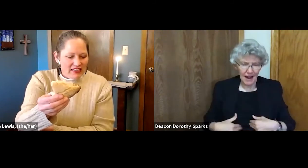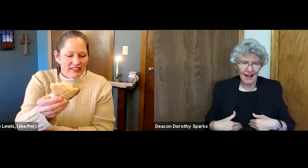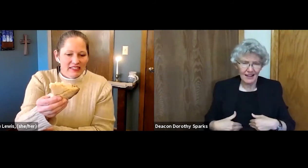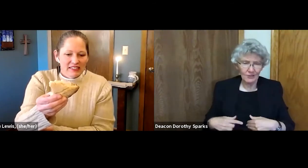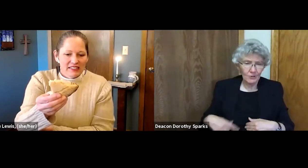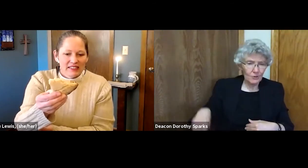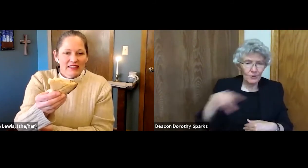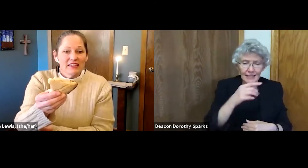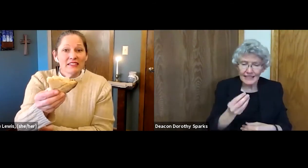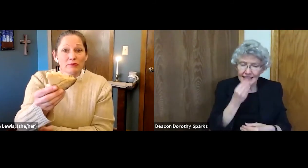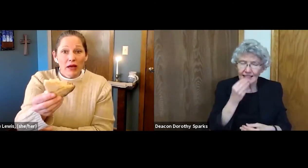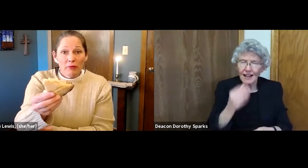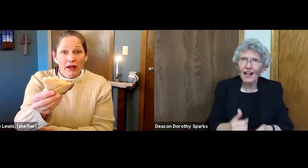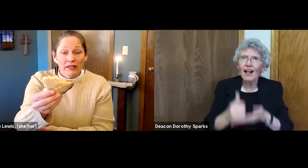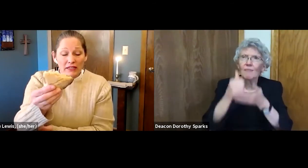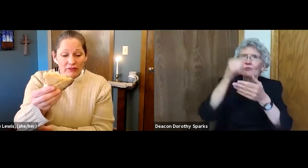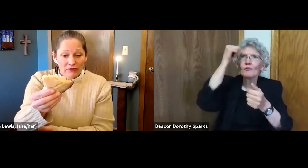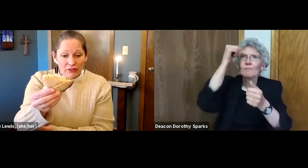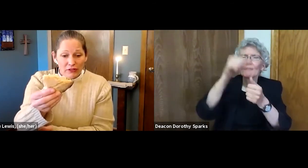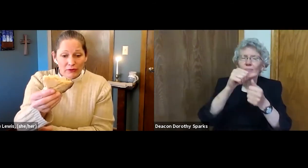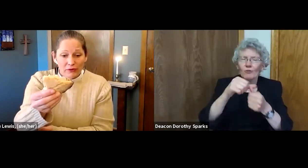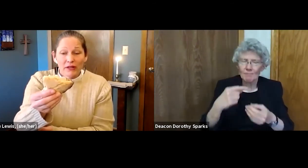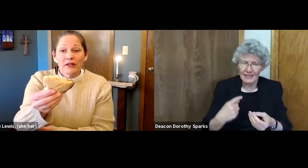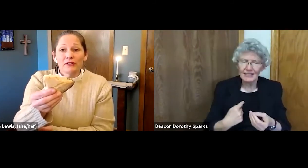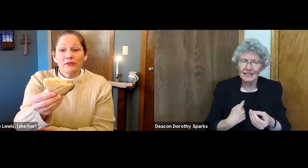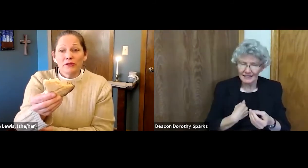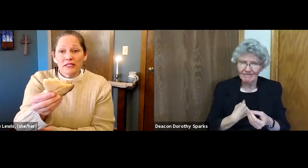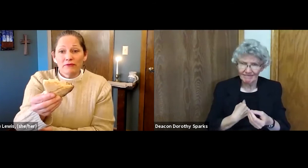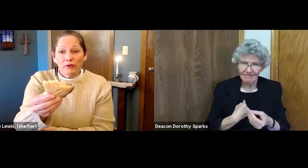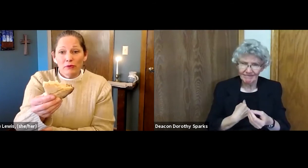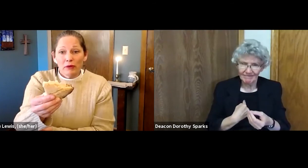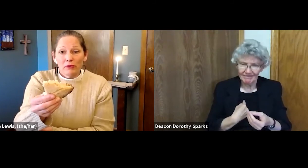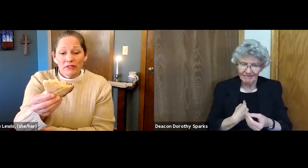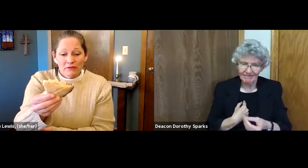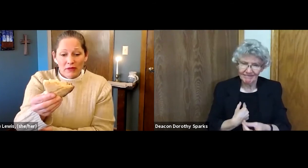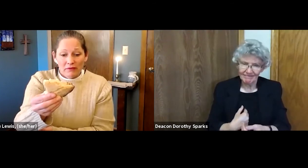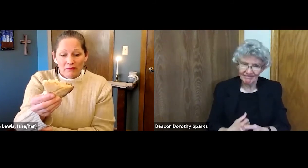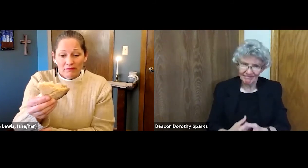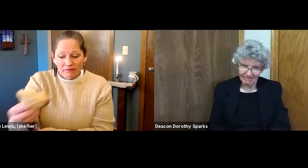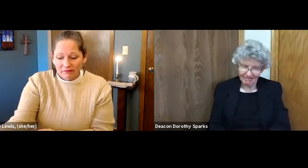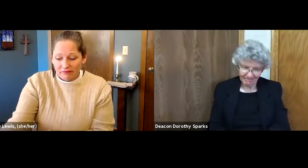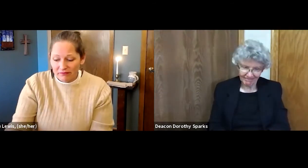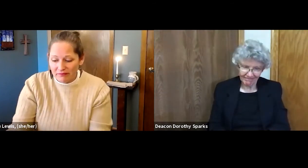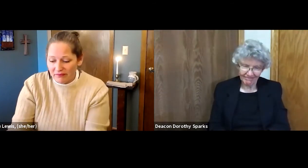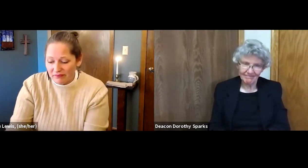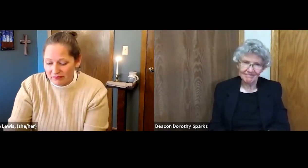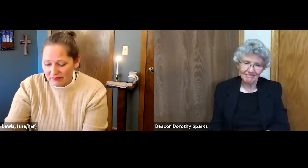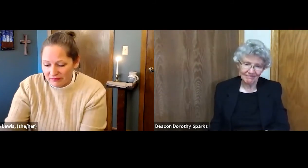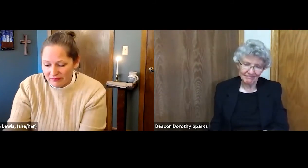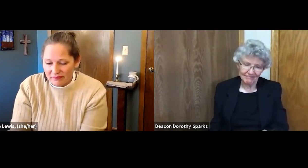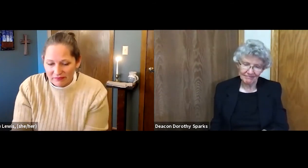Saying, take and eat. This is my body given for you. Do this for the remembrance of me.